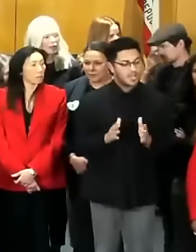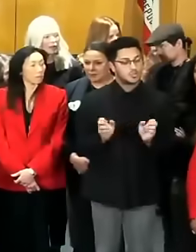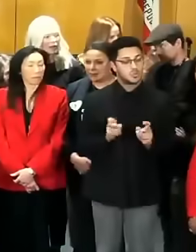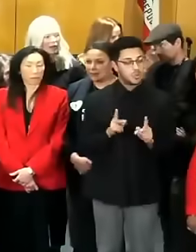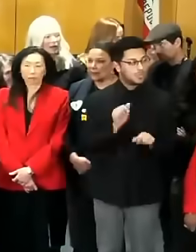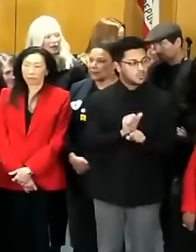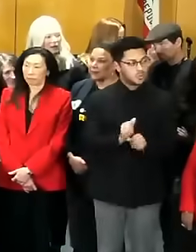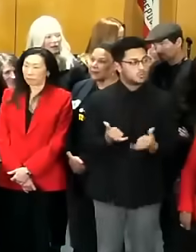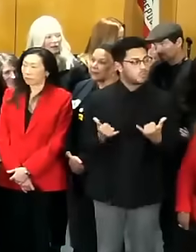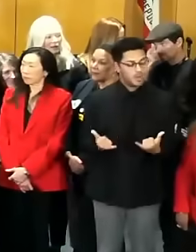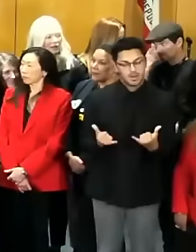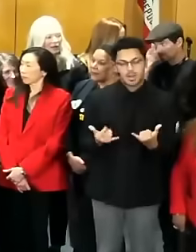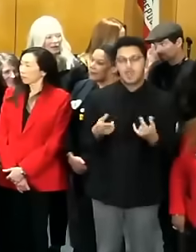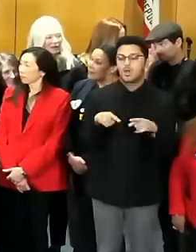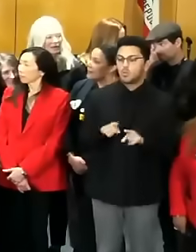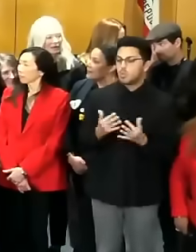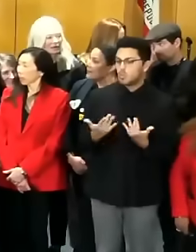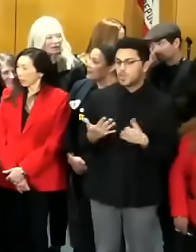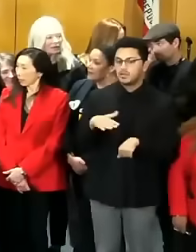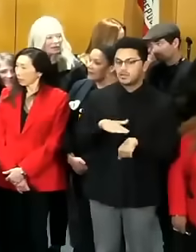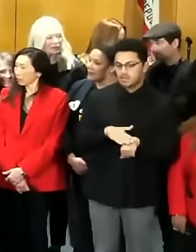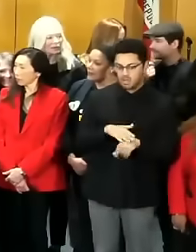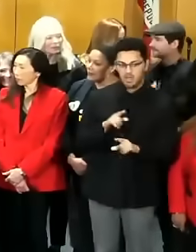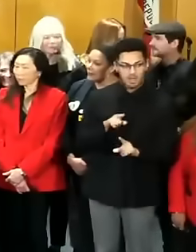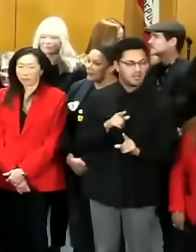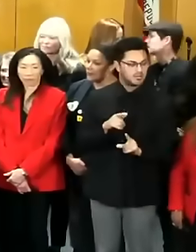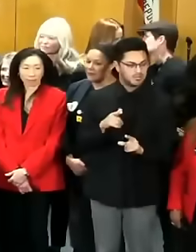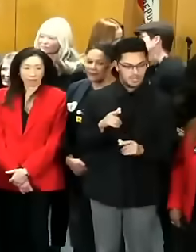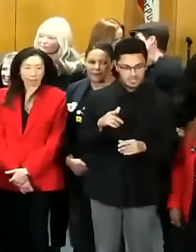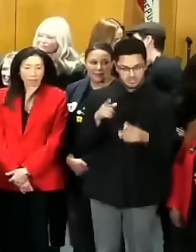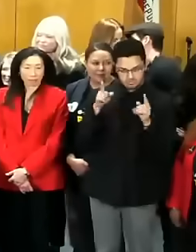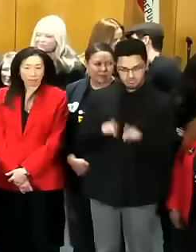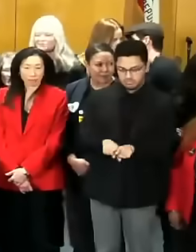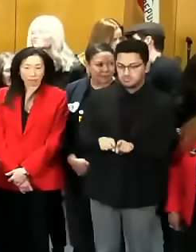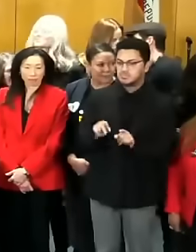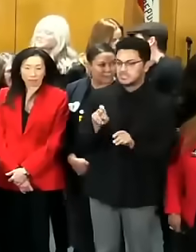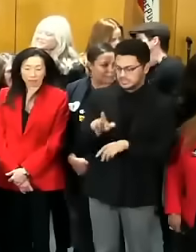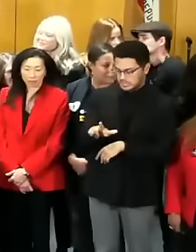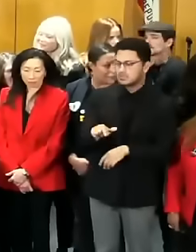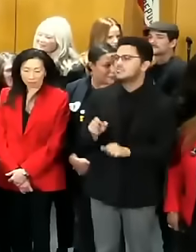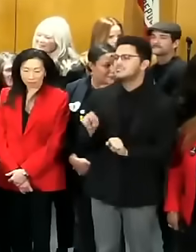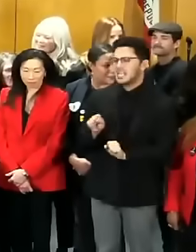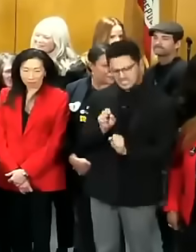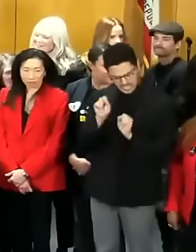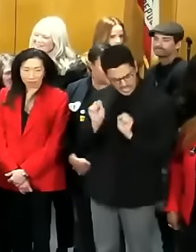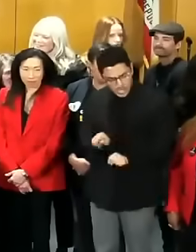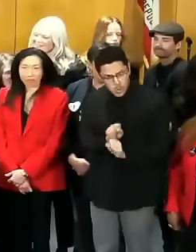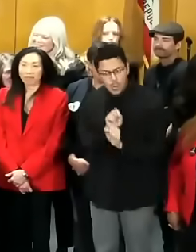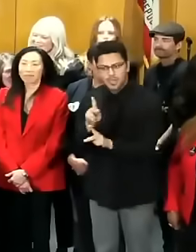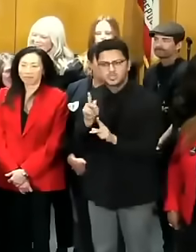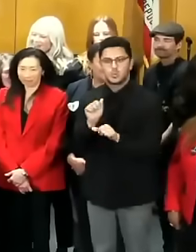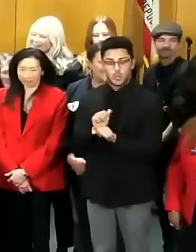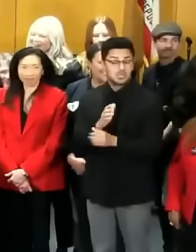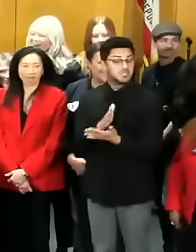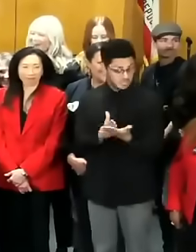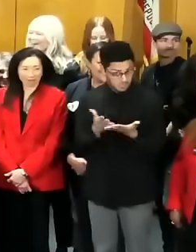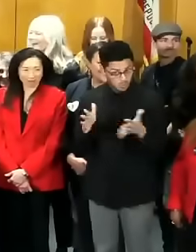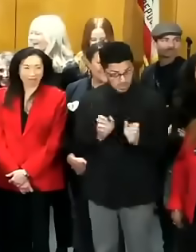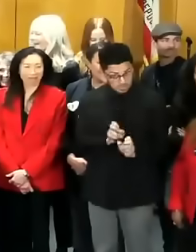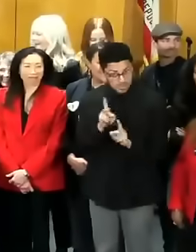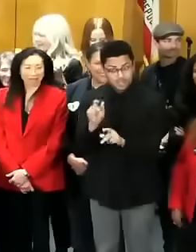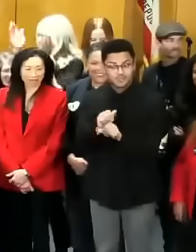right now while waiting on the deal to be ratified? That's number one. Yes, absolutely, they can. And in fact, some have